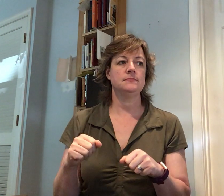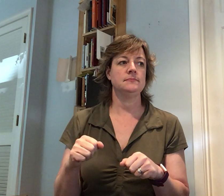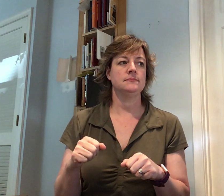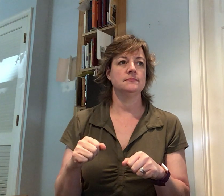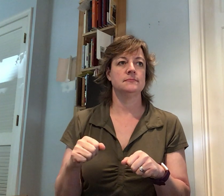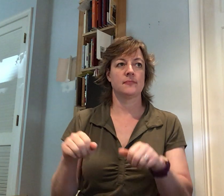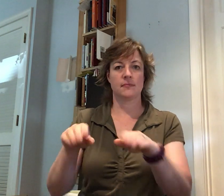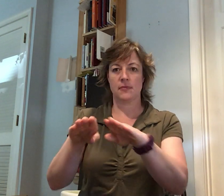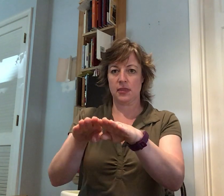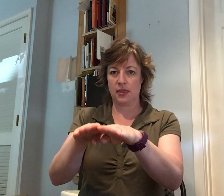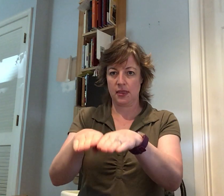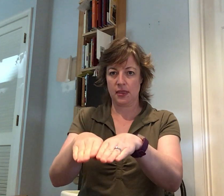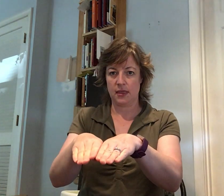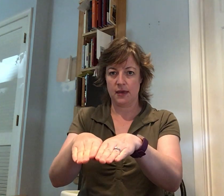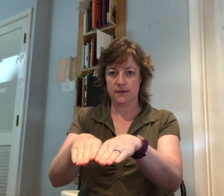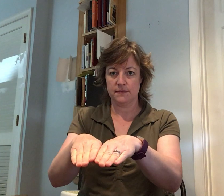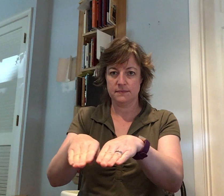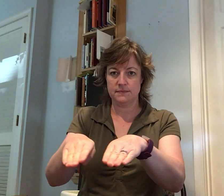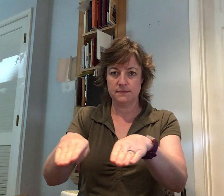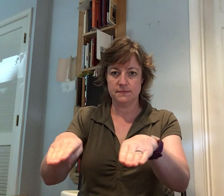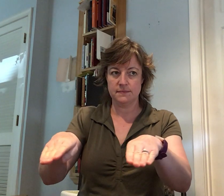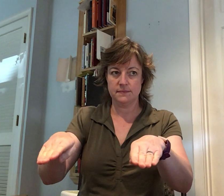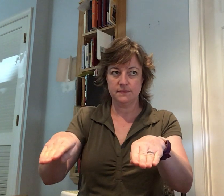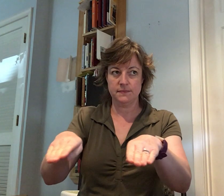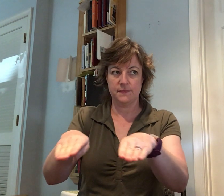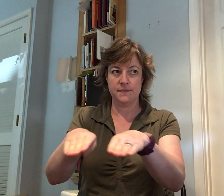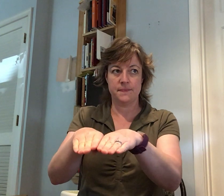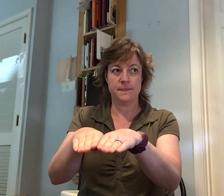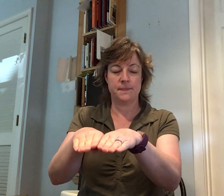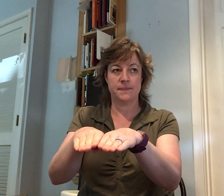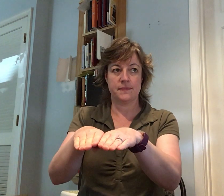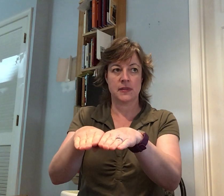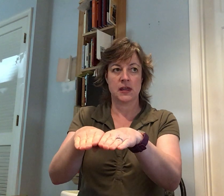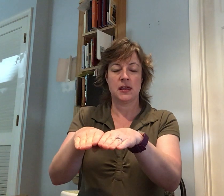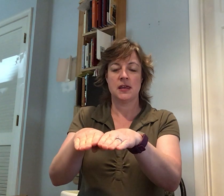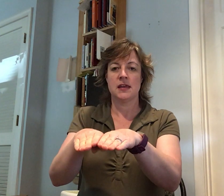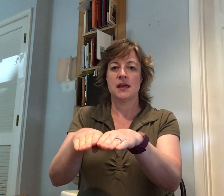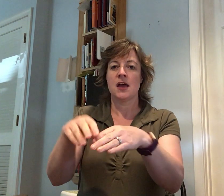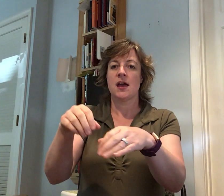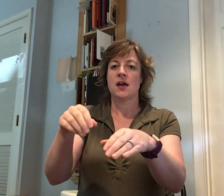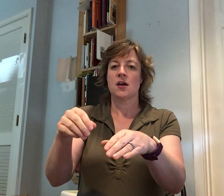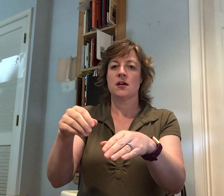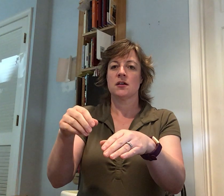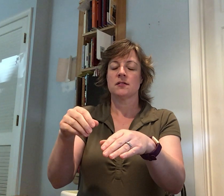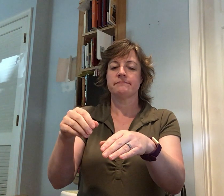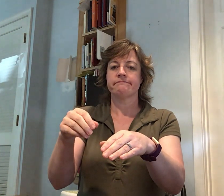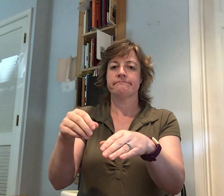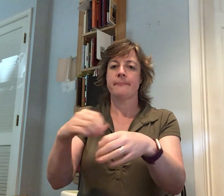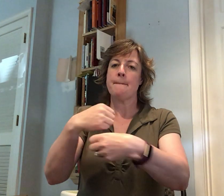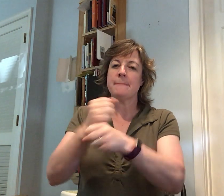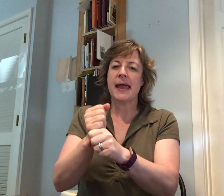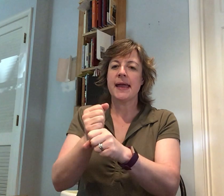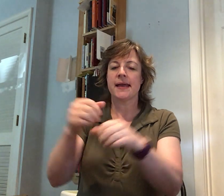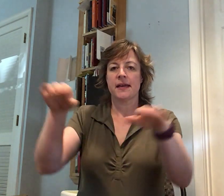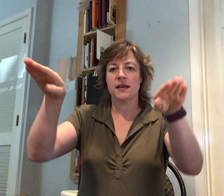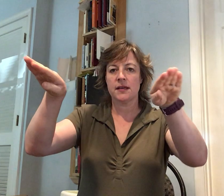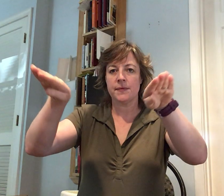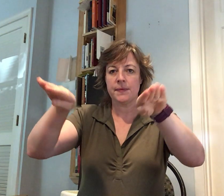Divergent boundaries also create V-shaped rift valleys and undersea mountain ranges.